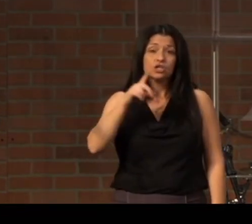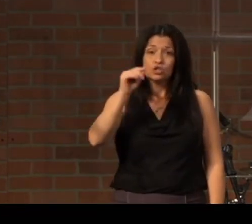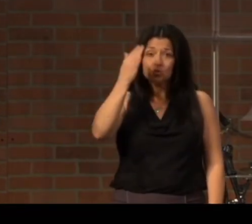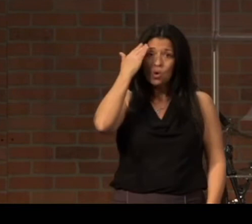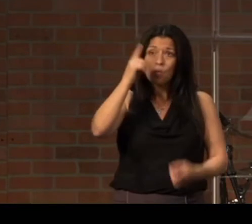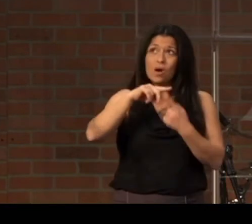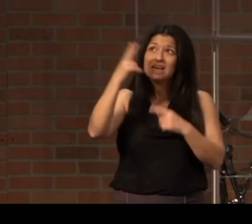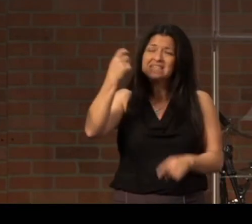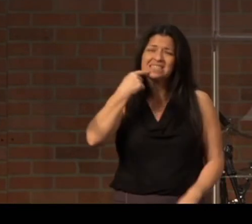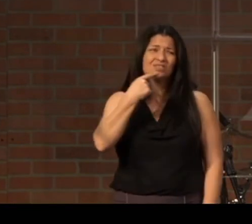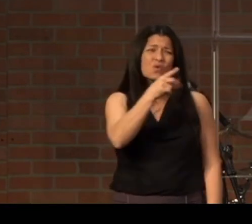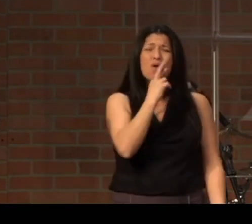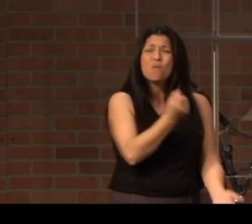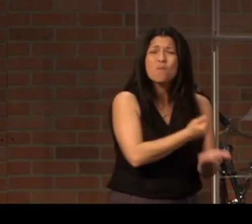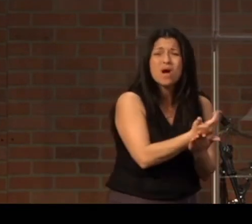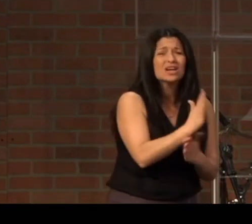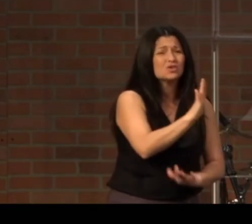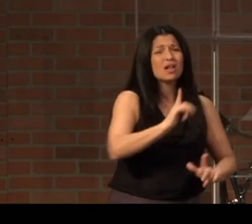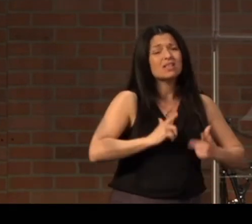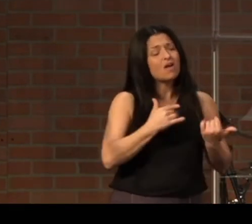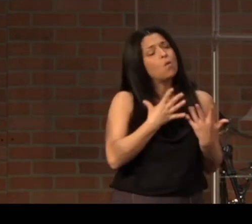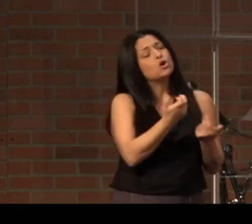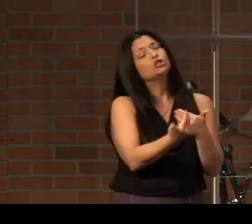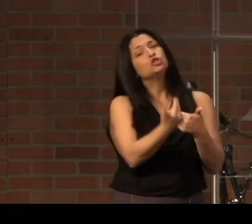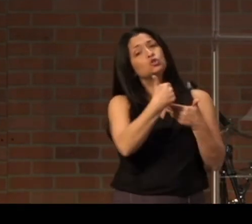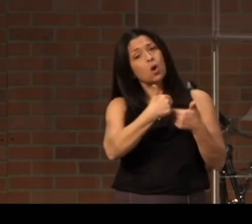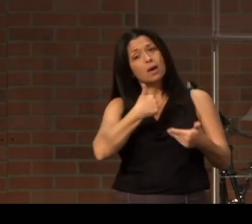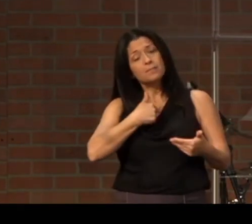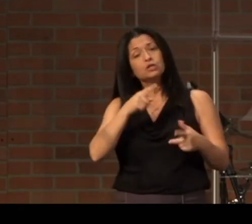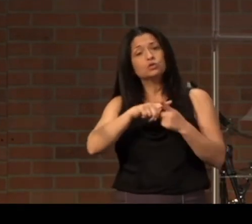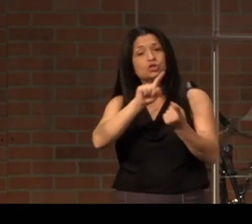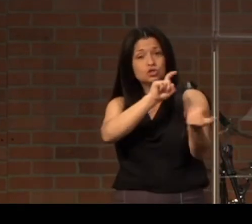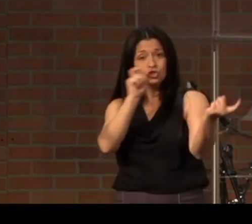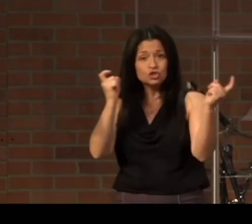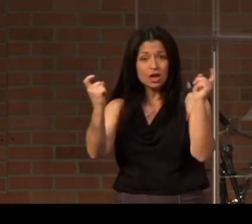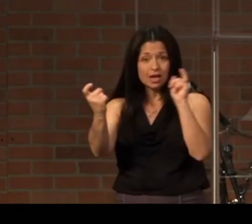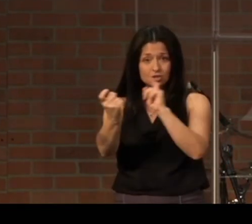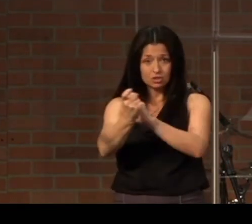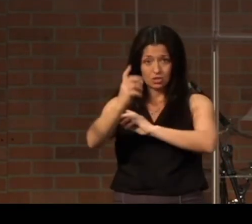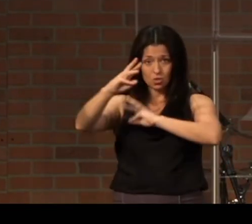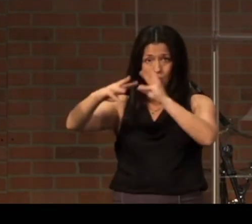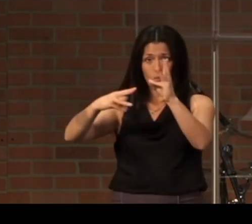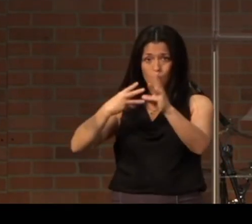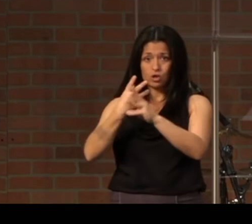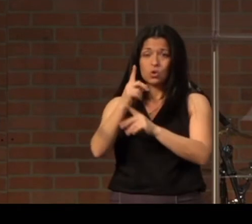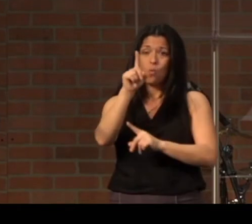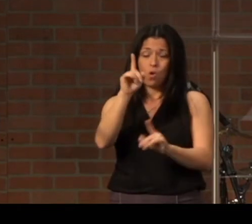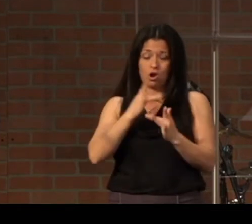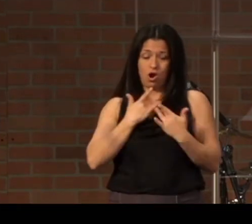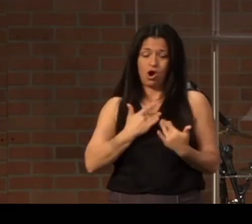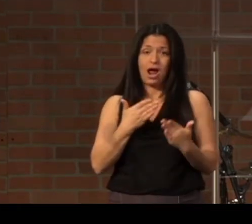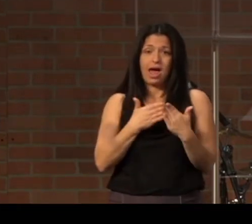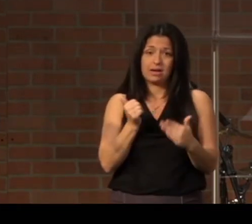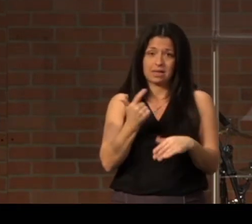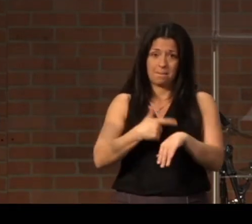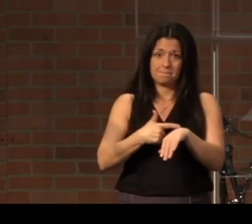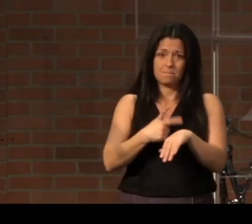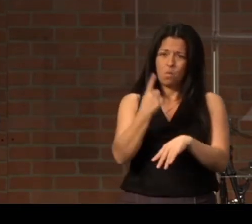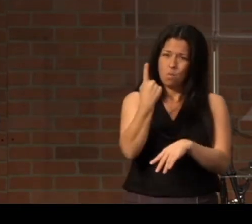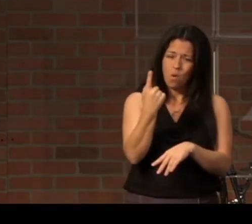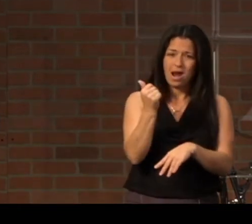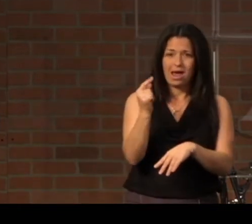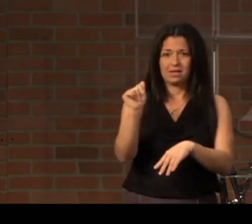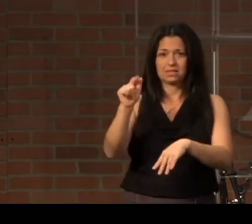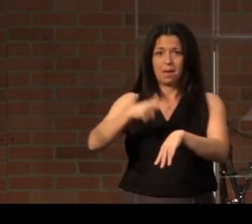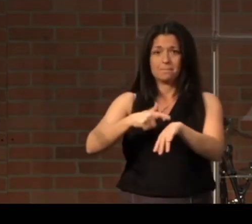wasting your life. I want you to join me in changing the world one heart at a time. Listen, I get to